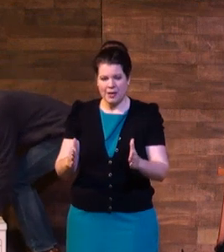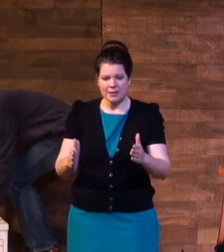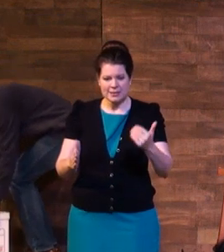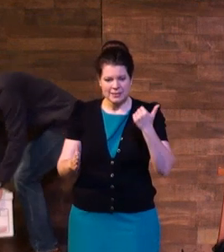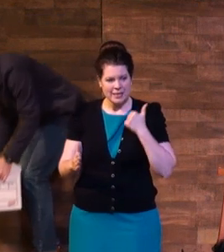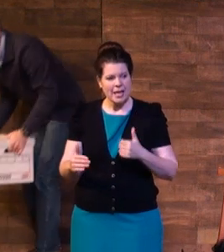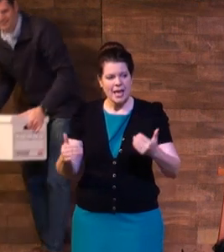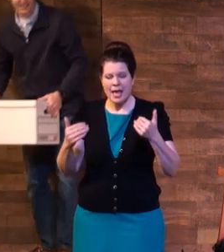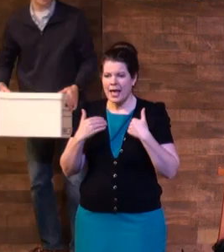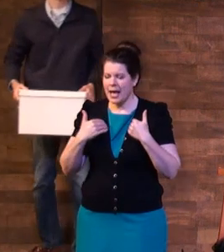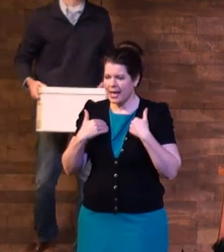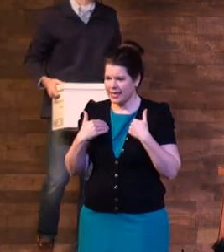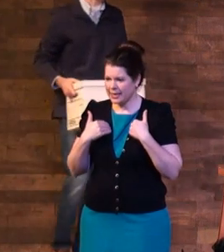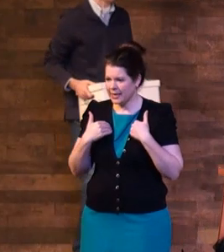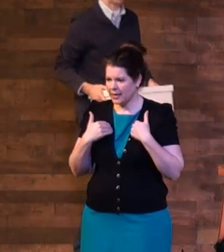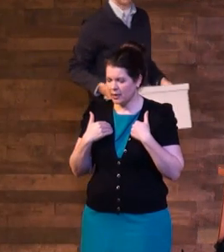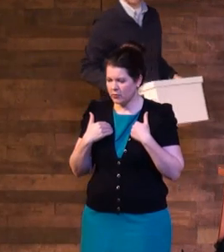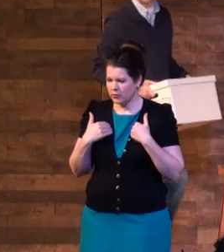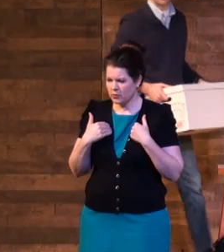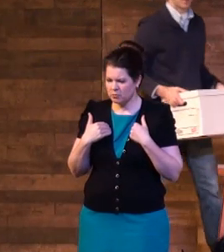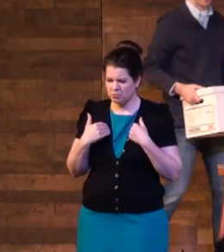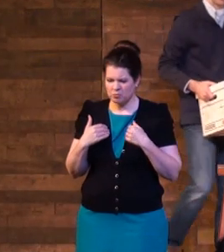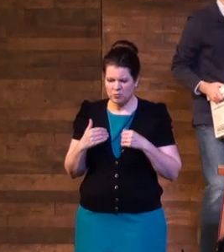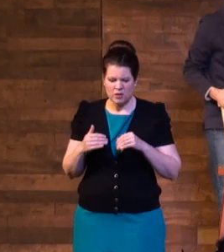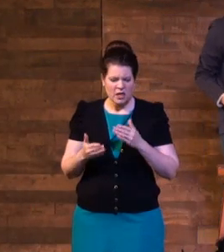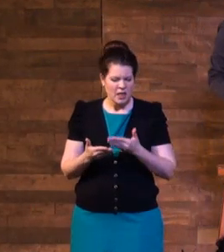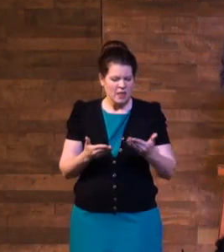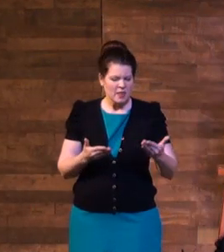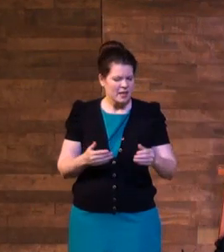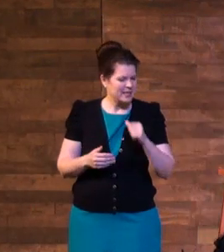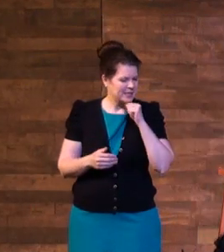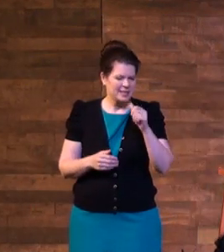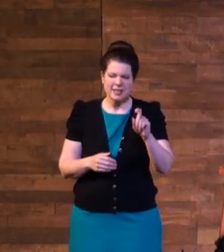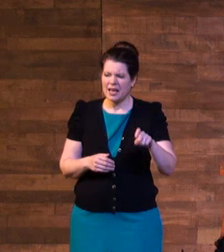of obsolete things that I no longer use anymore.